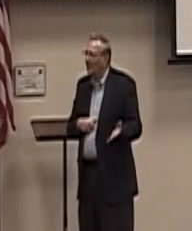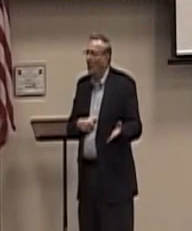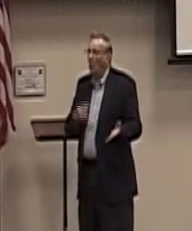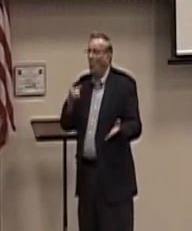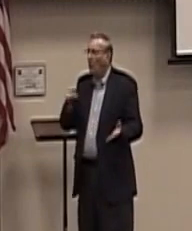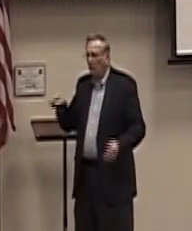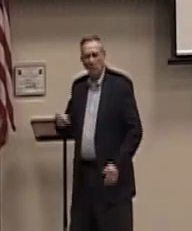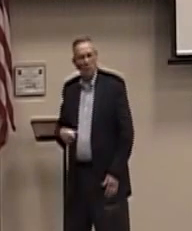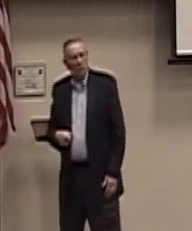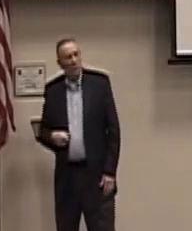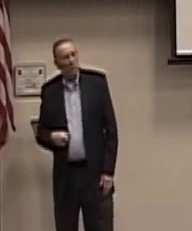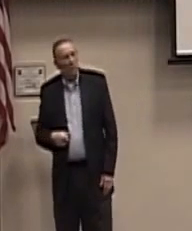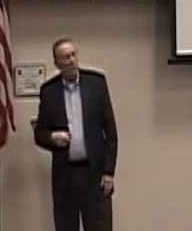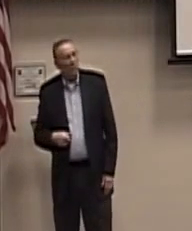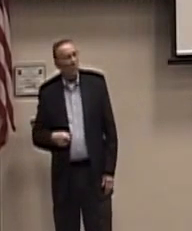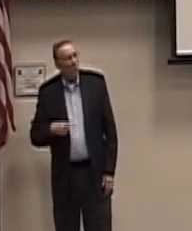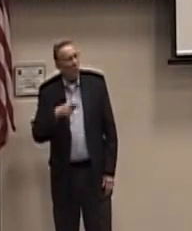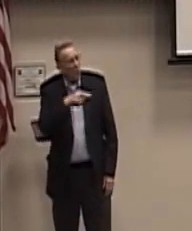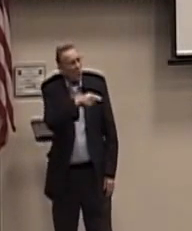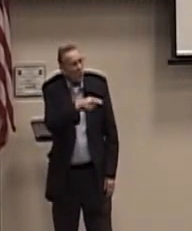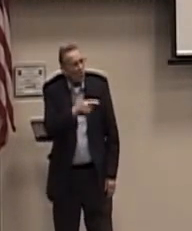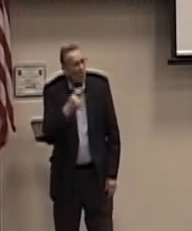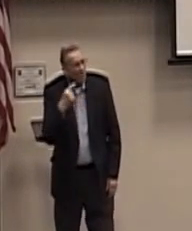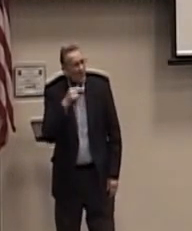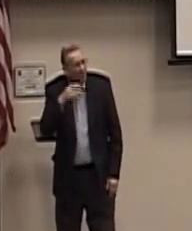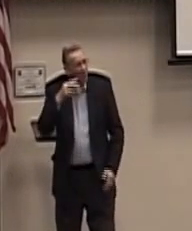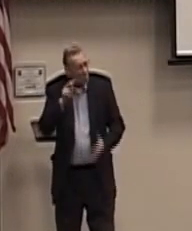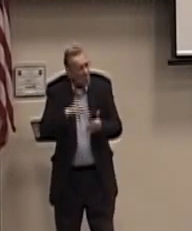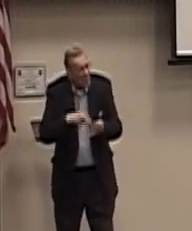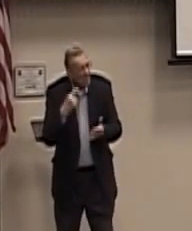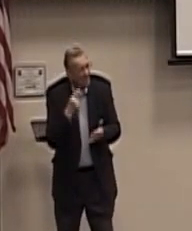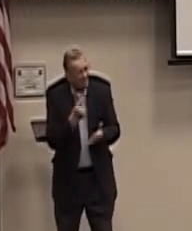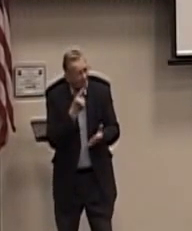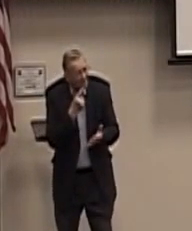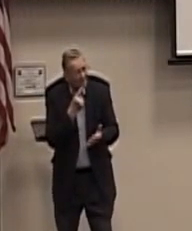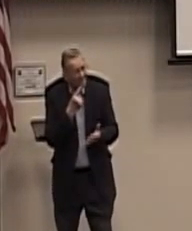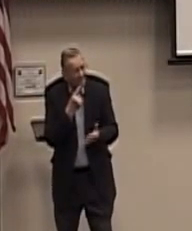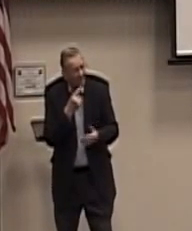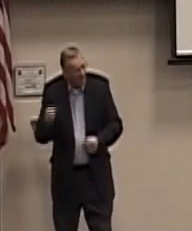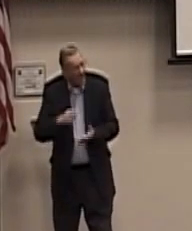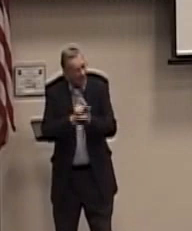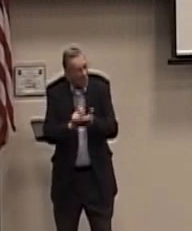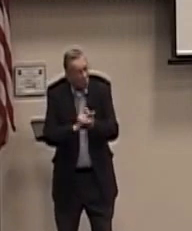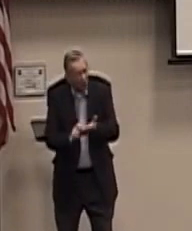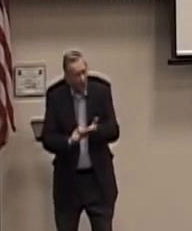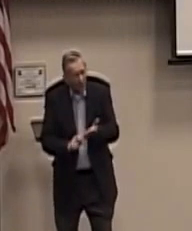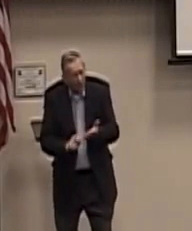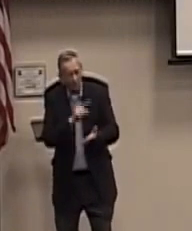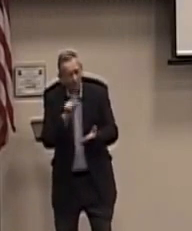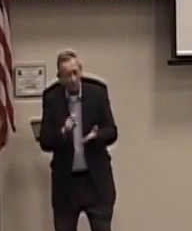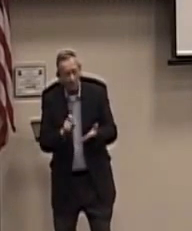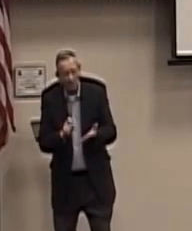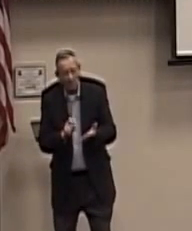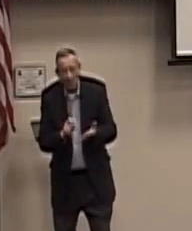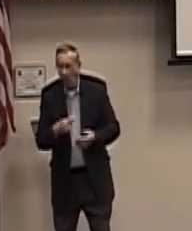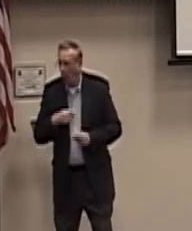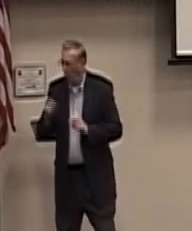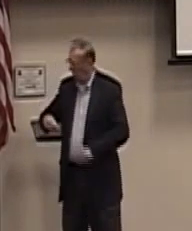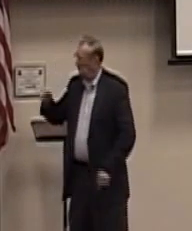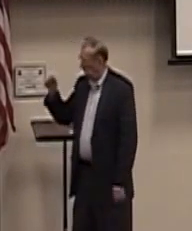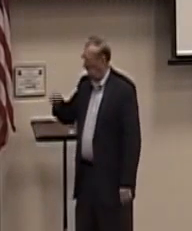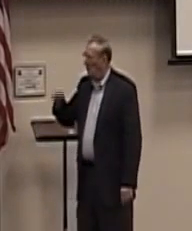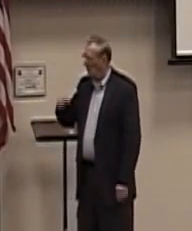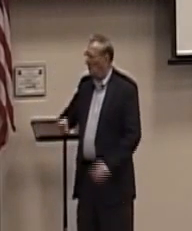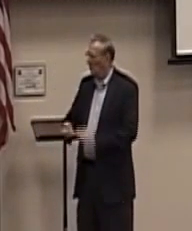them asked me, 'So they can read?' Another asked, 'They can write too?' When I answered yes to